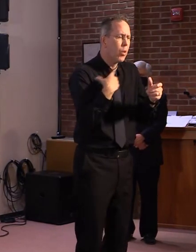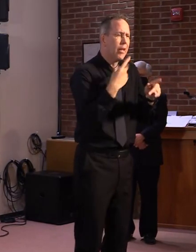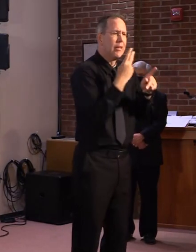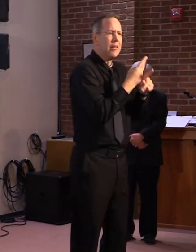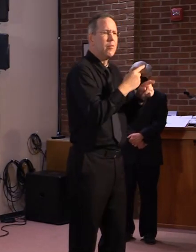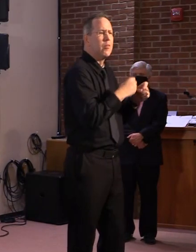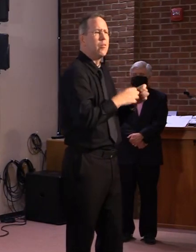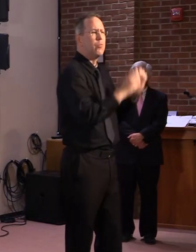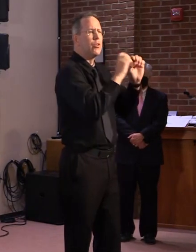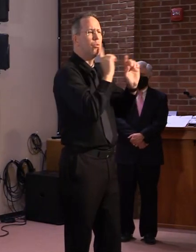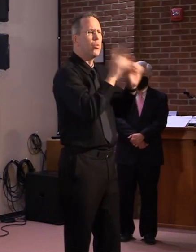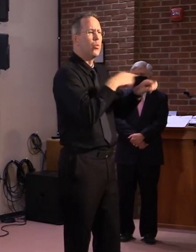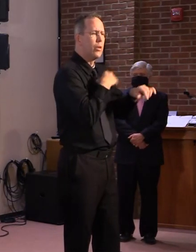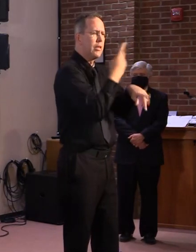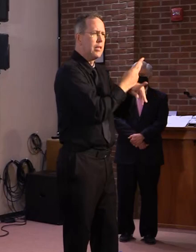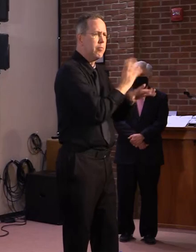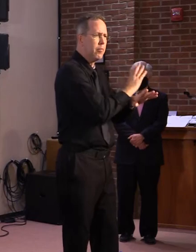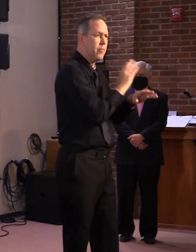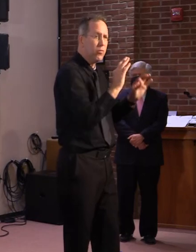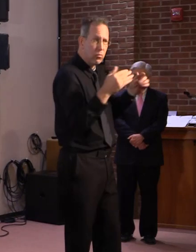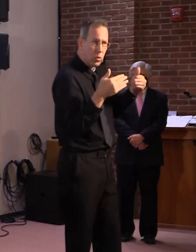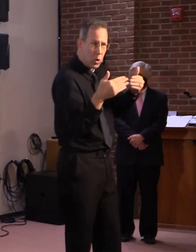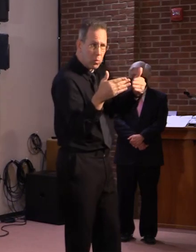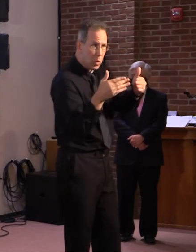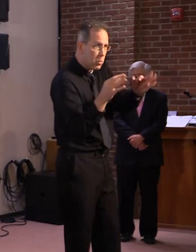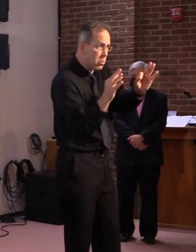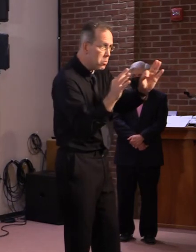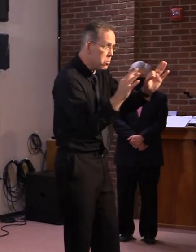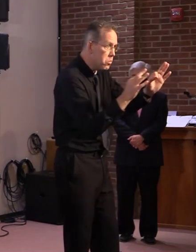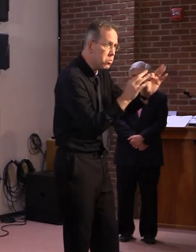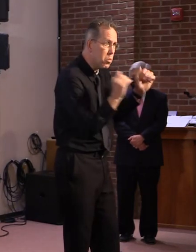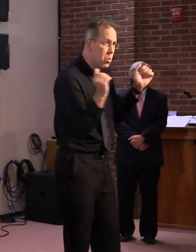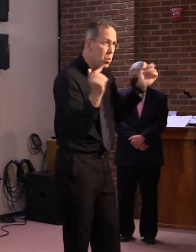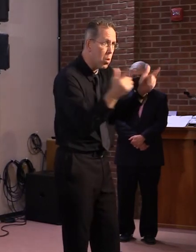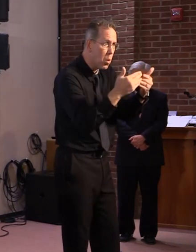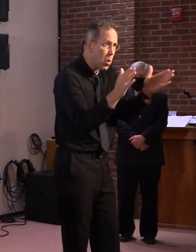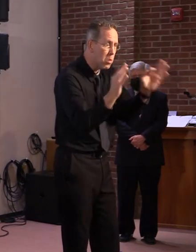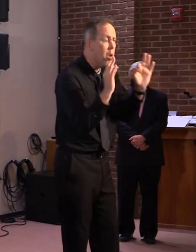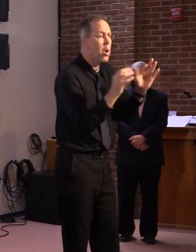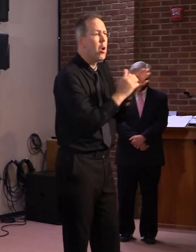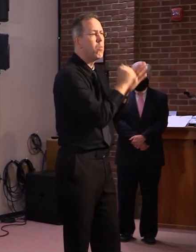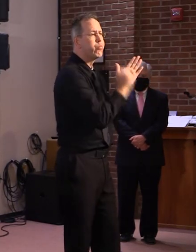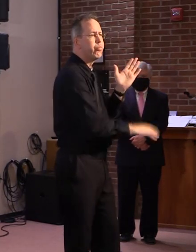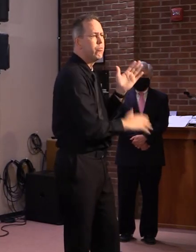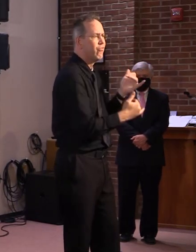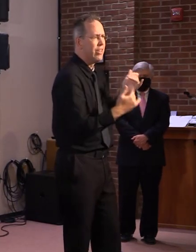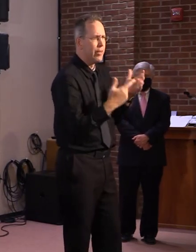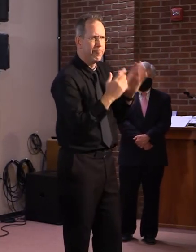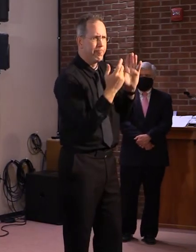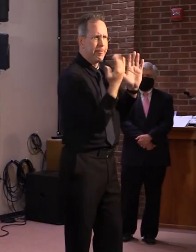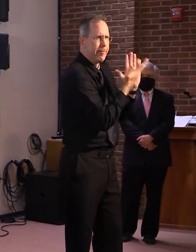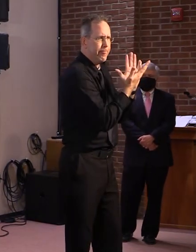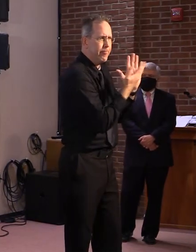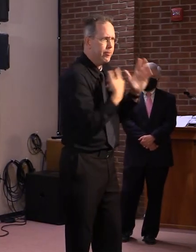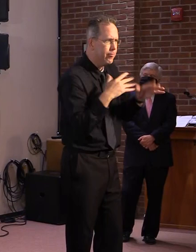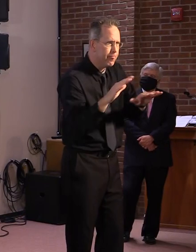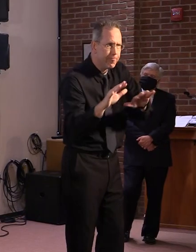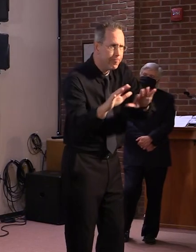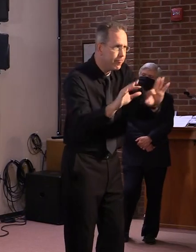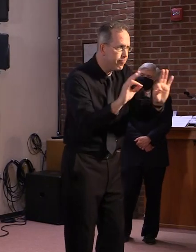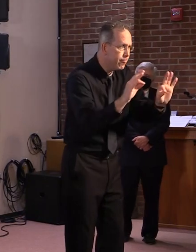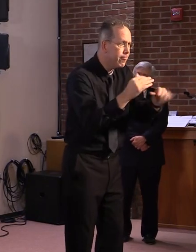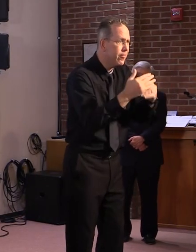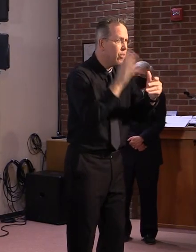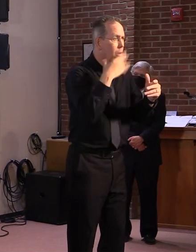responsible way, and to make sure that we don't have any outbreaks and spikes and so forth as we do this. So if all of a sudden we saw